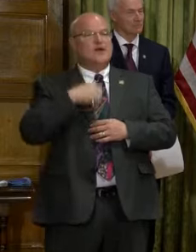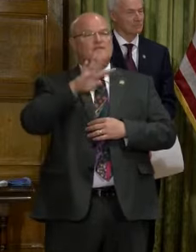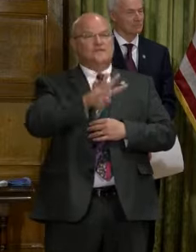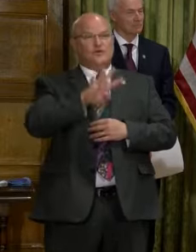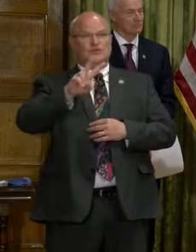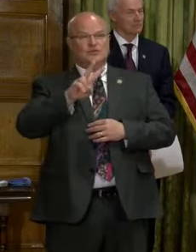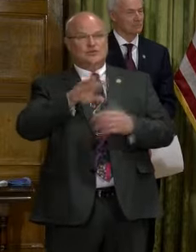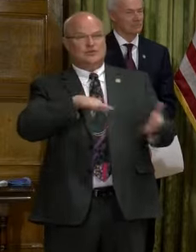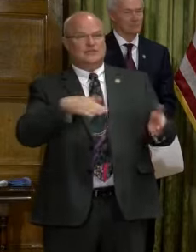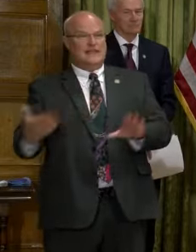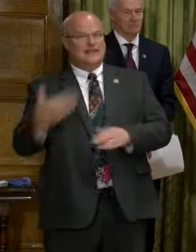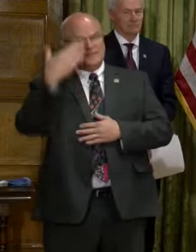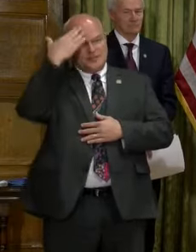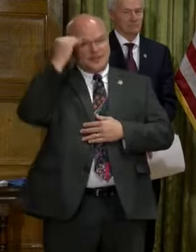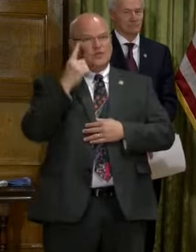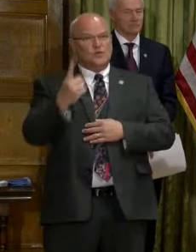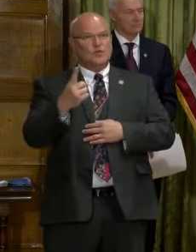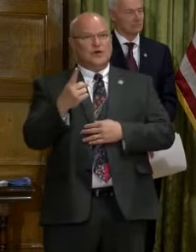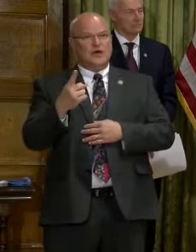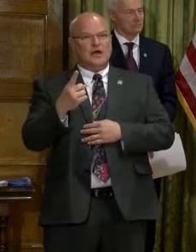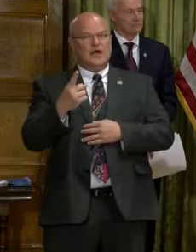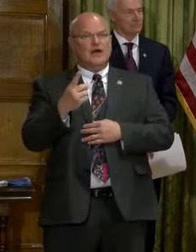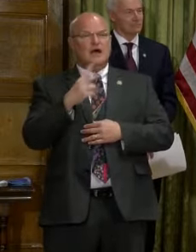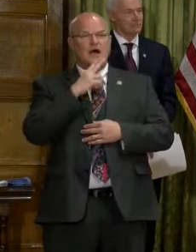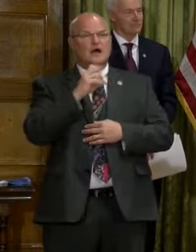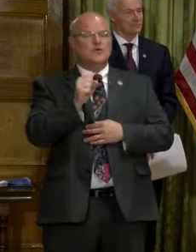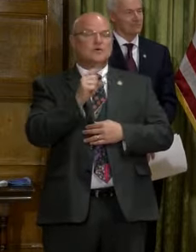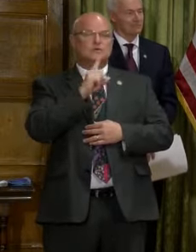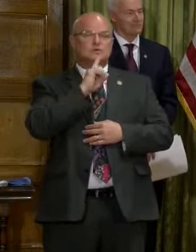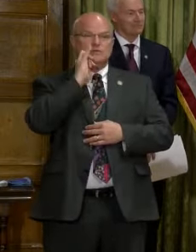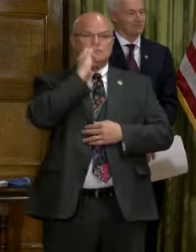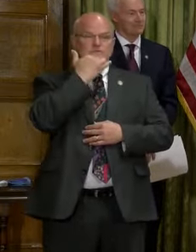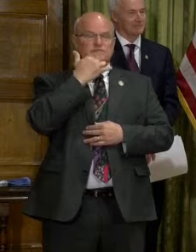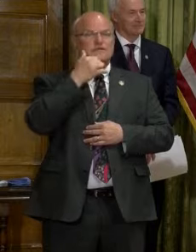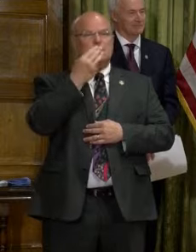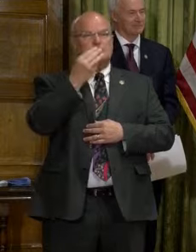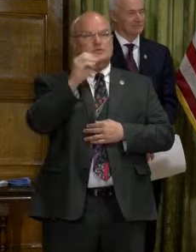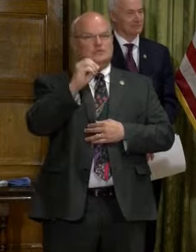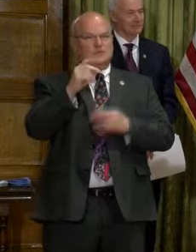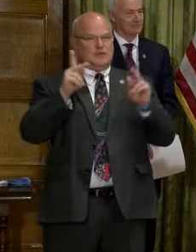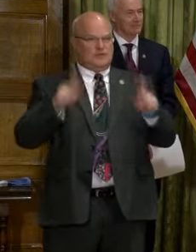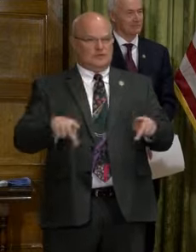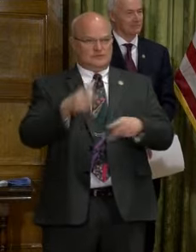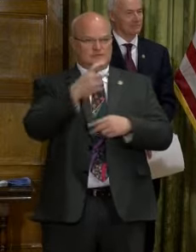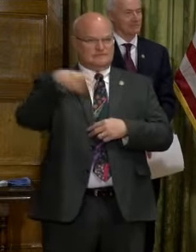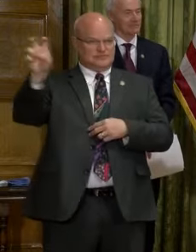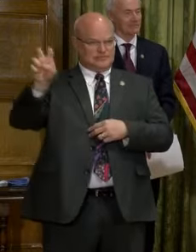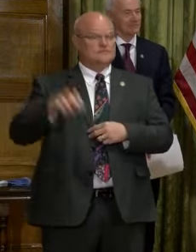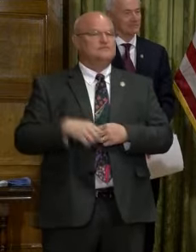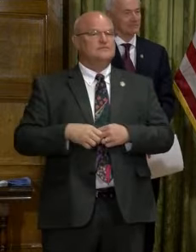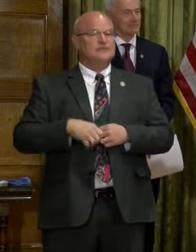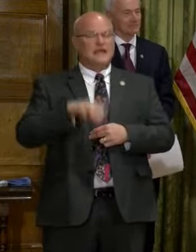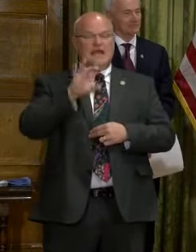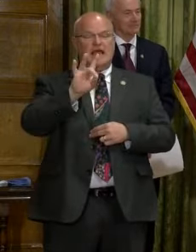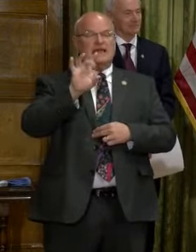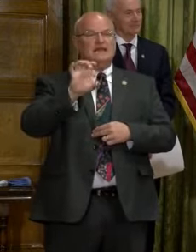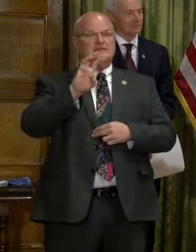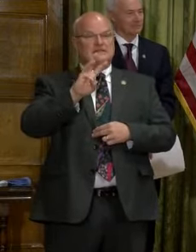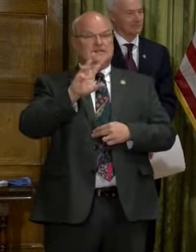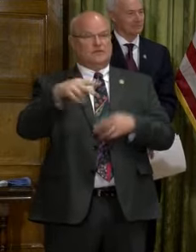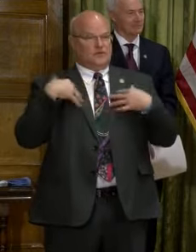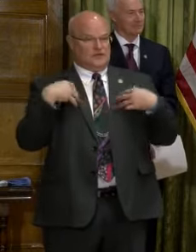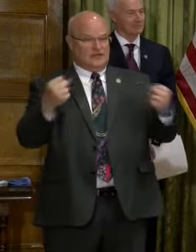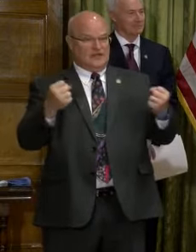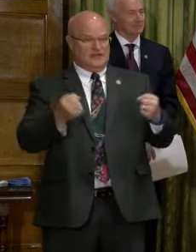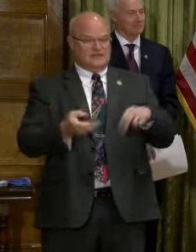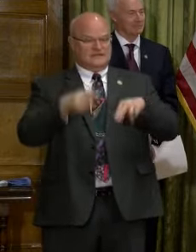42 deaths, and that's because one was reclassified as a Missouri resident. We have 863 who have recovered.